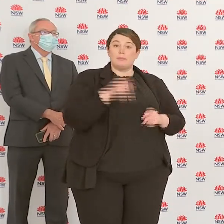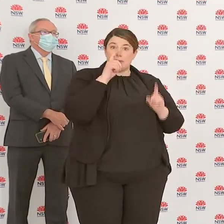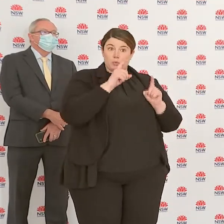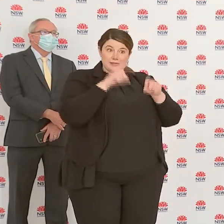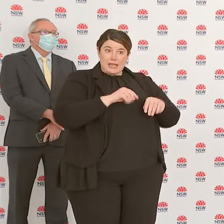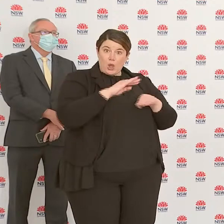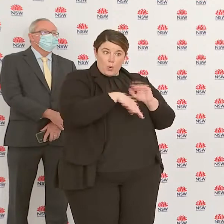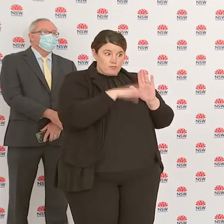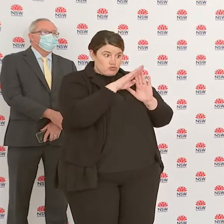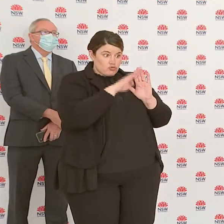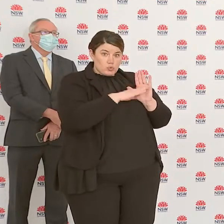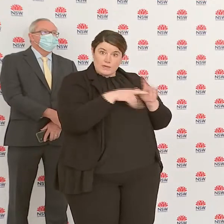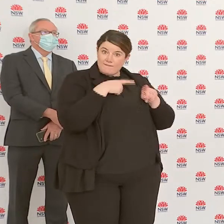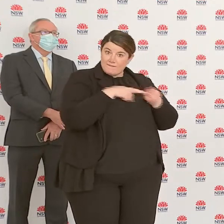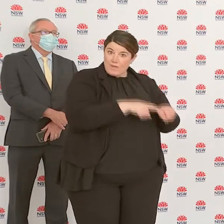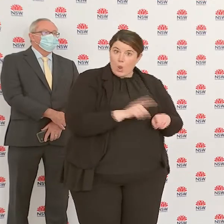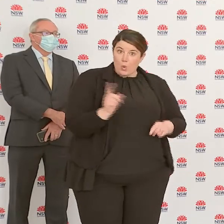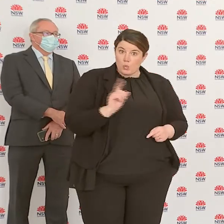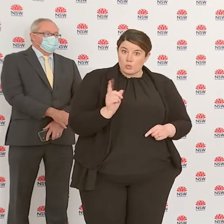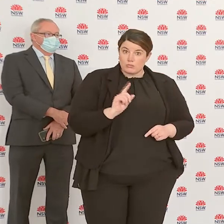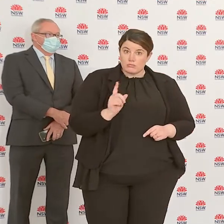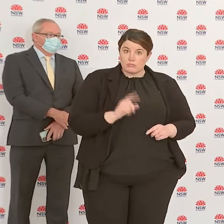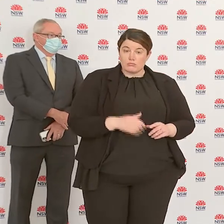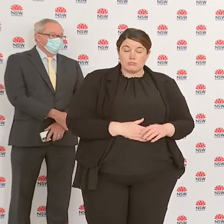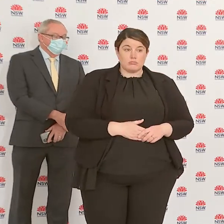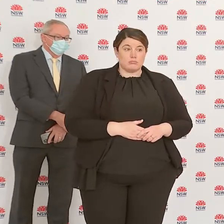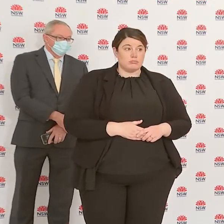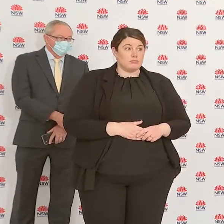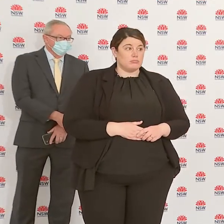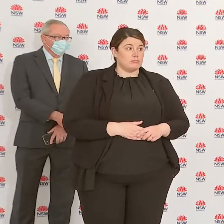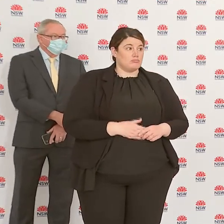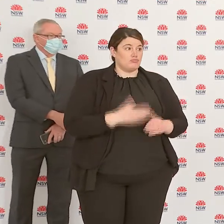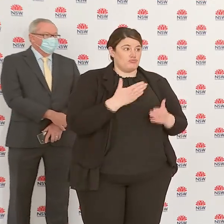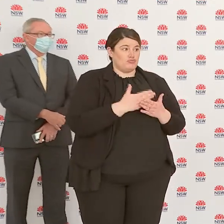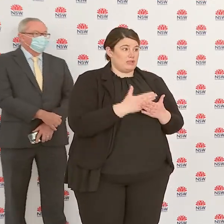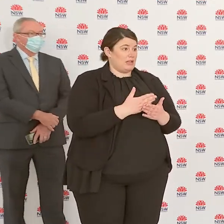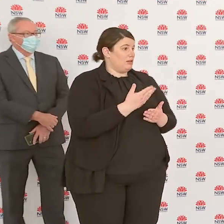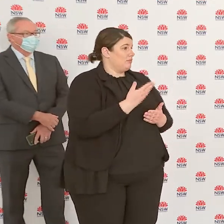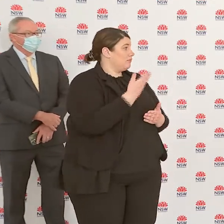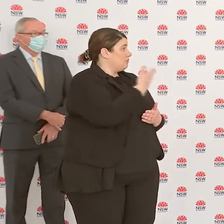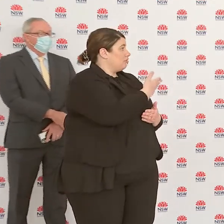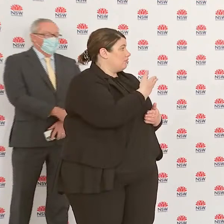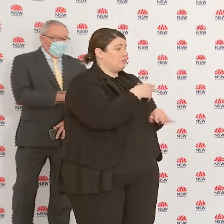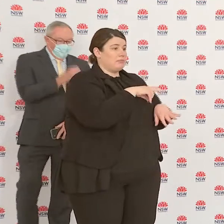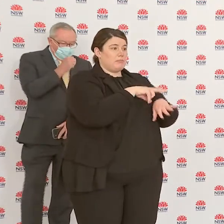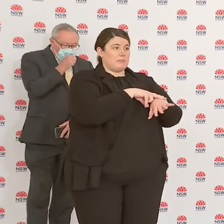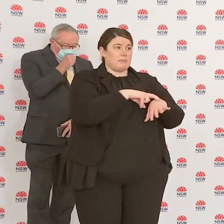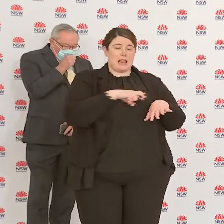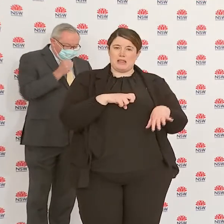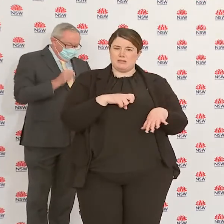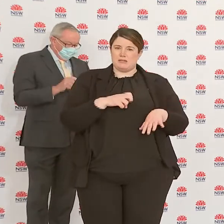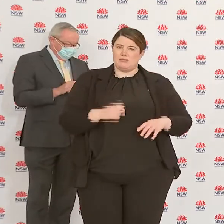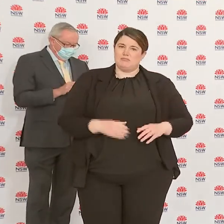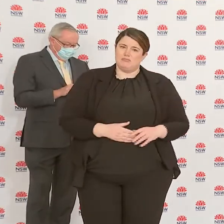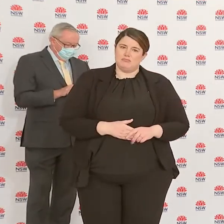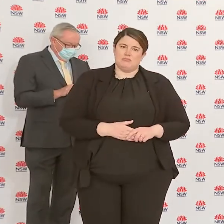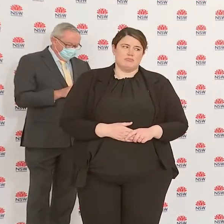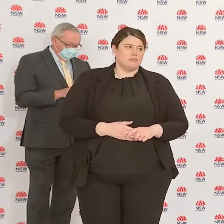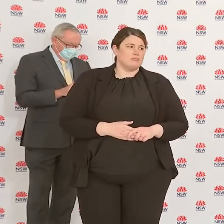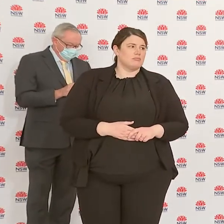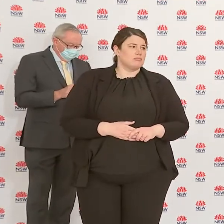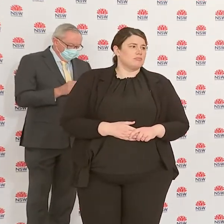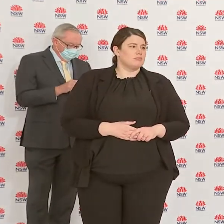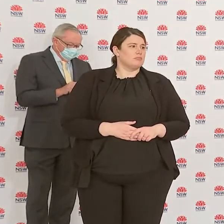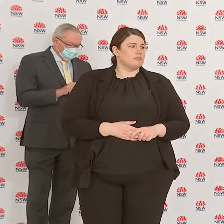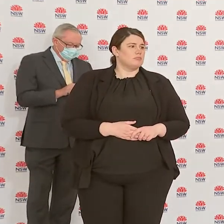orders? Look, that's probably more of a comment for police, but certainly... No, I don't understand. I mean, people